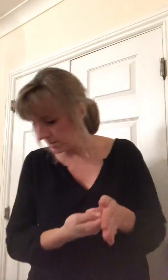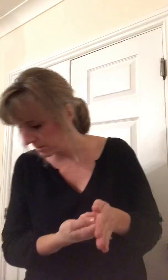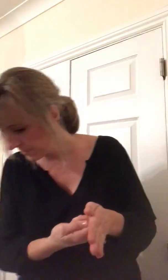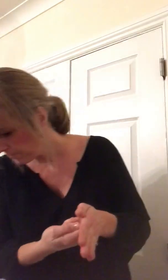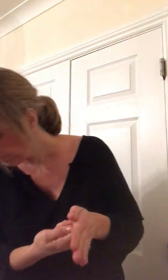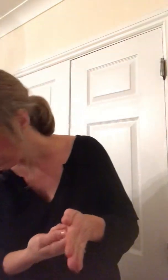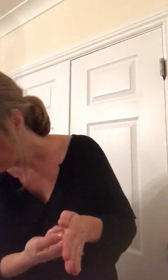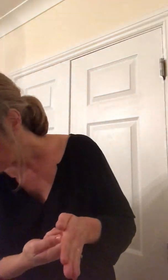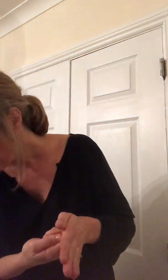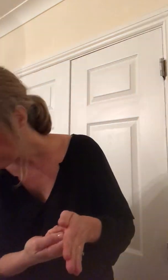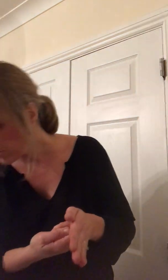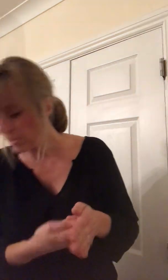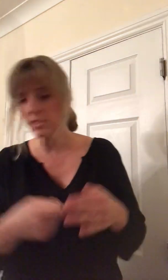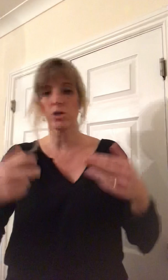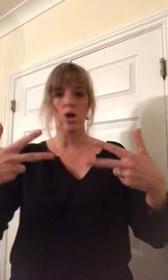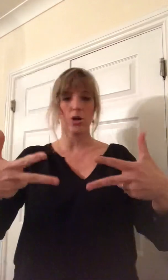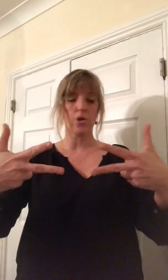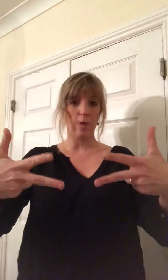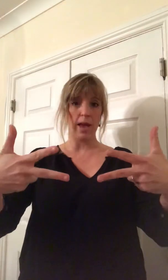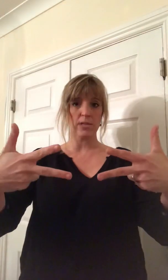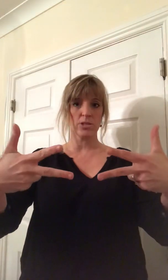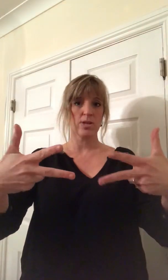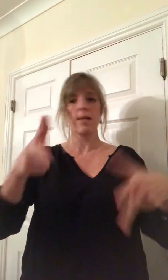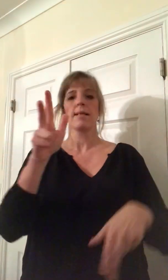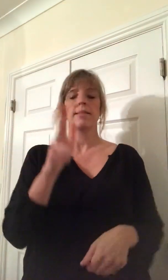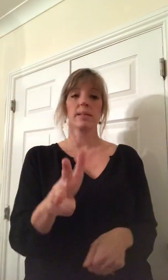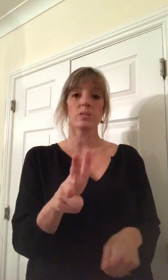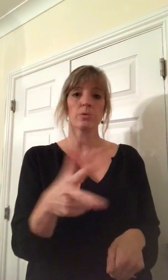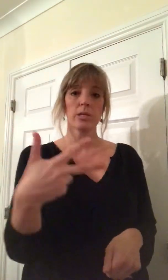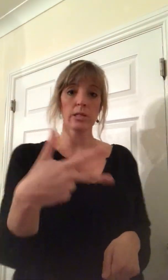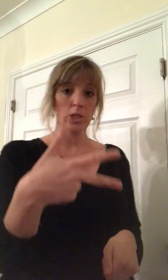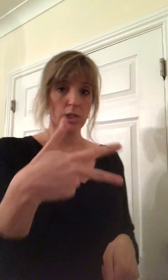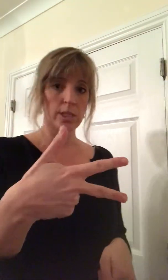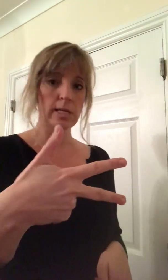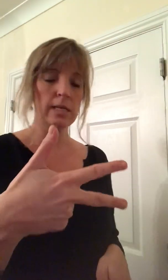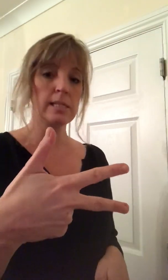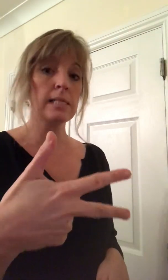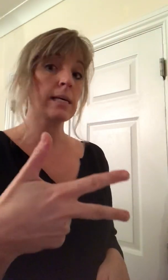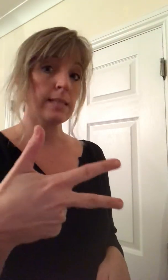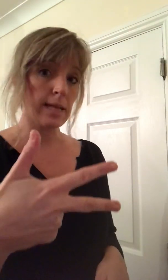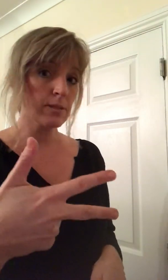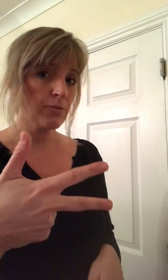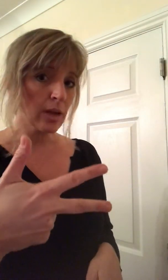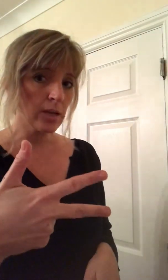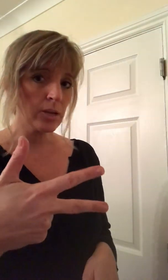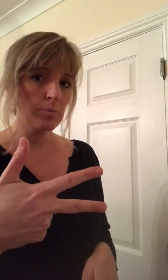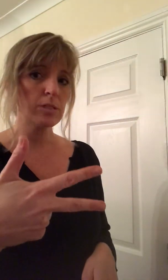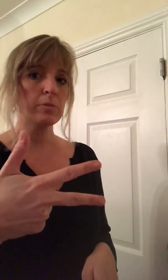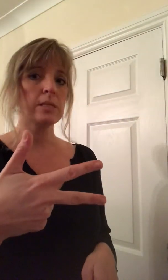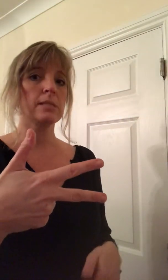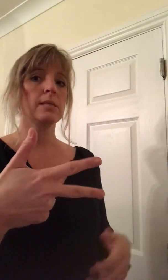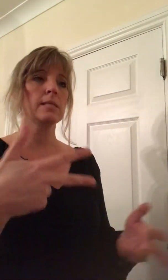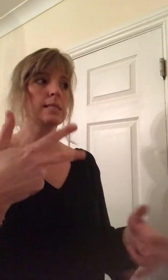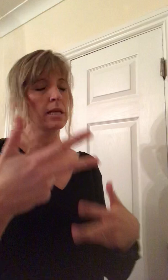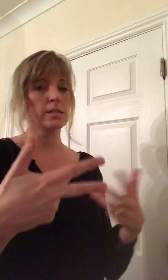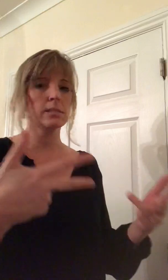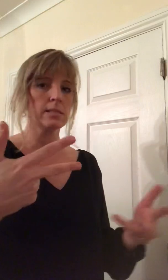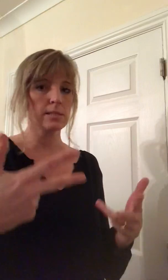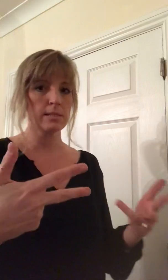keys. Next one is car crash. This we're going to learn is a classifier, which means it stands, it's a